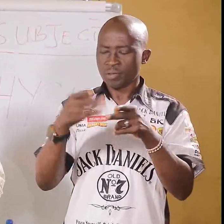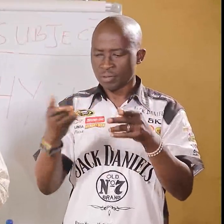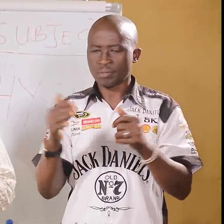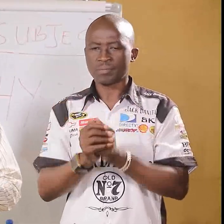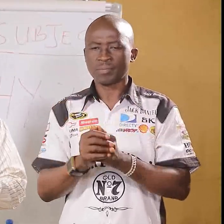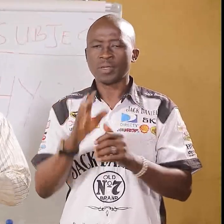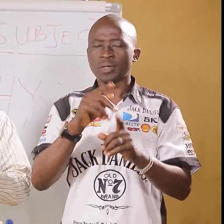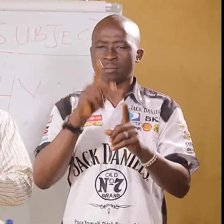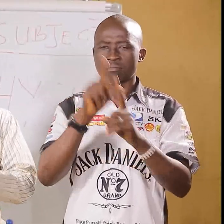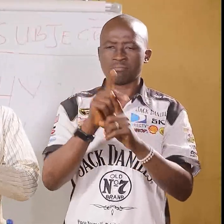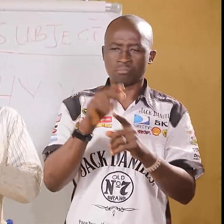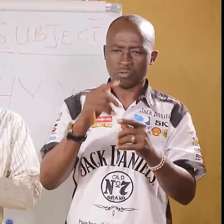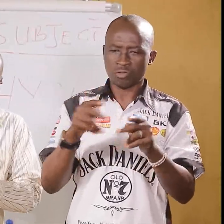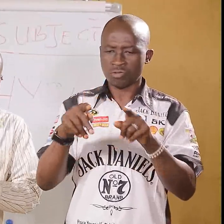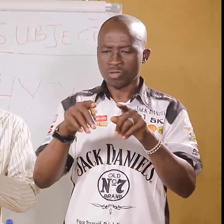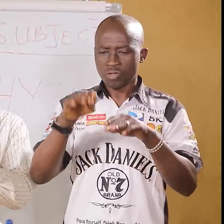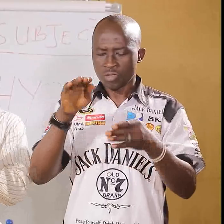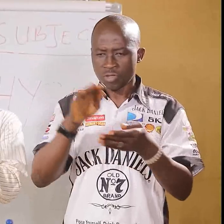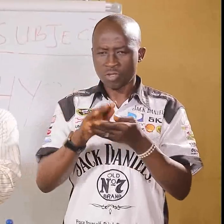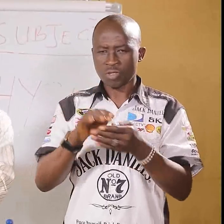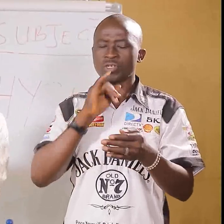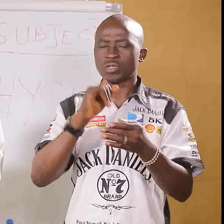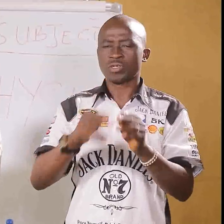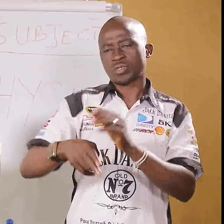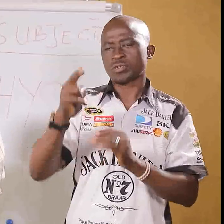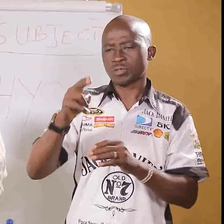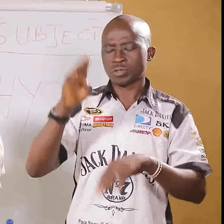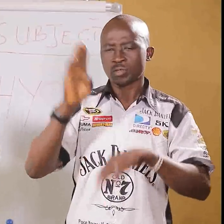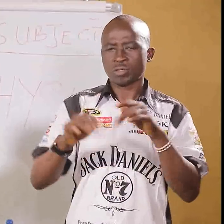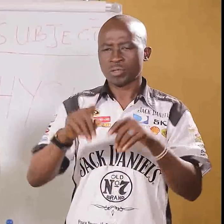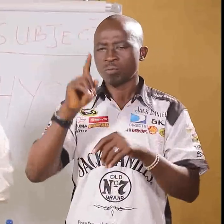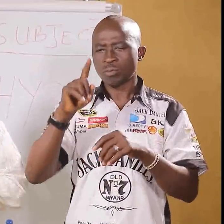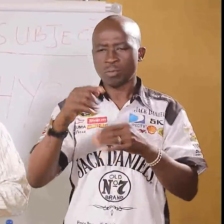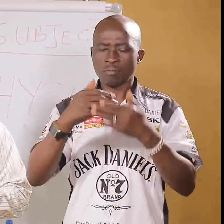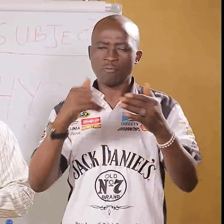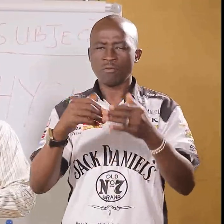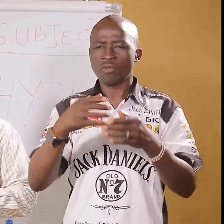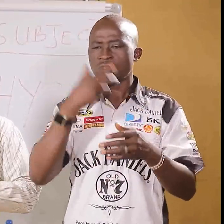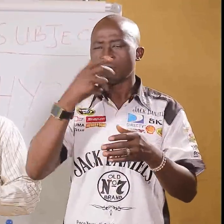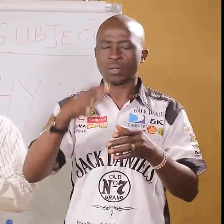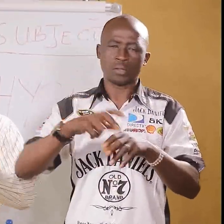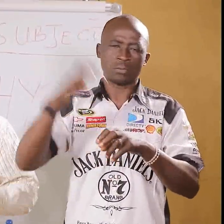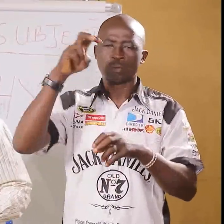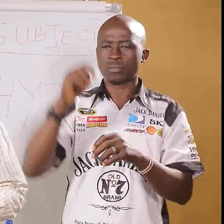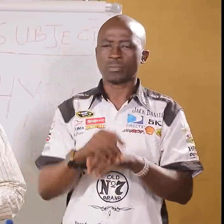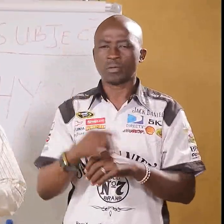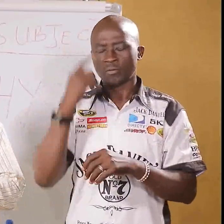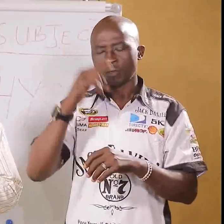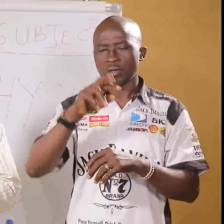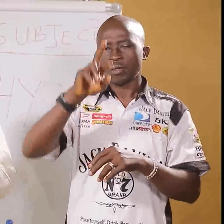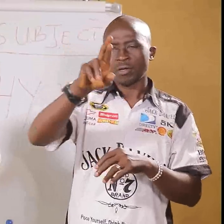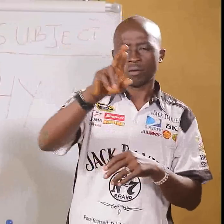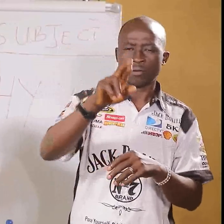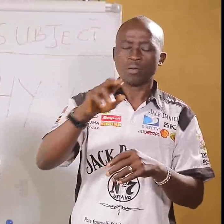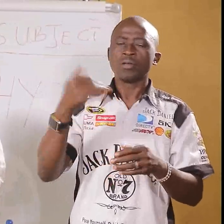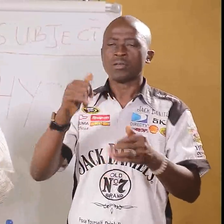of compression, the density is higher than the one before sound is traveling through. Then for the rarefaction, the density